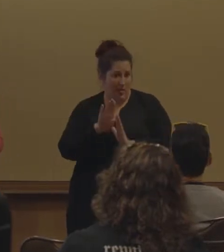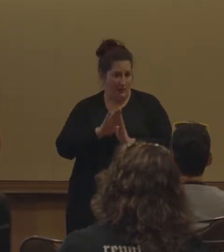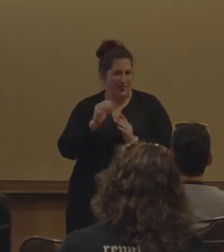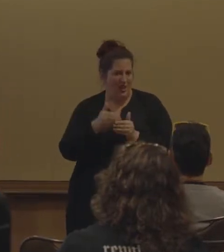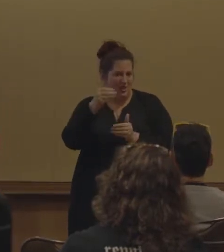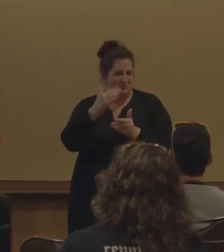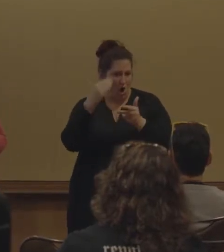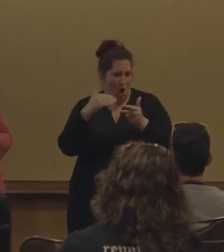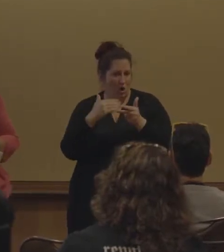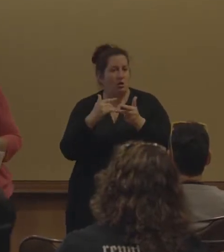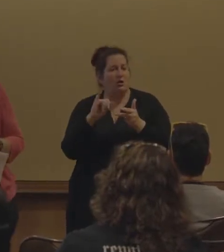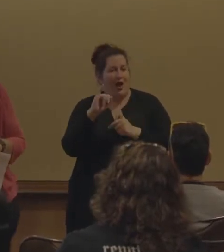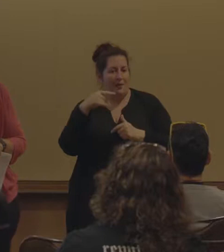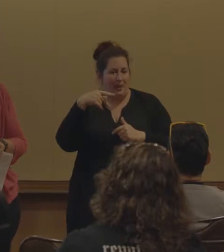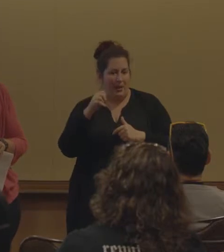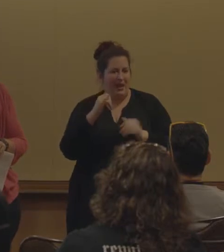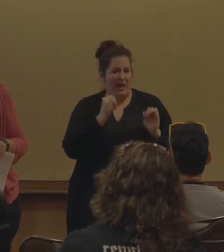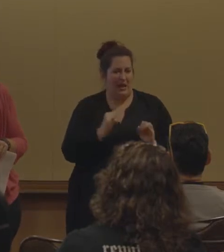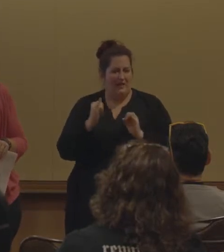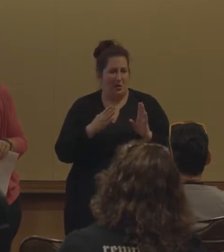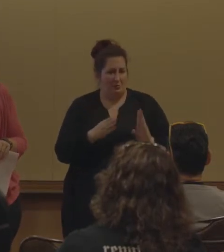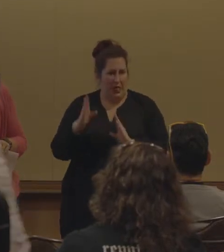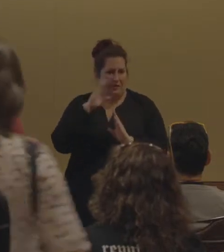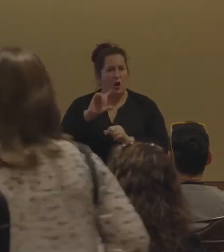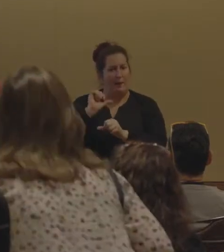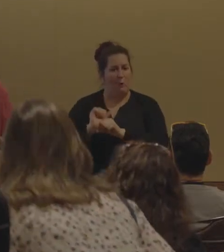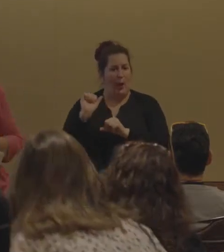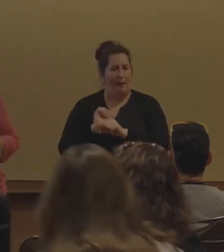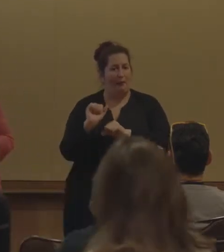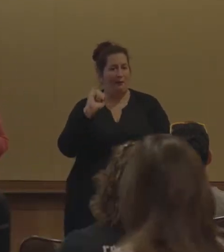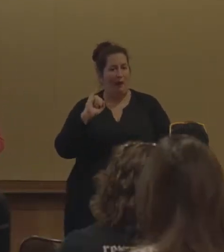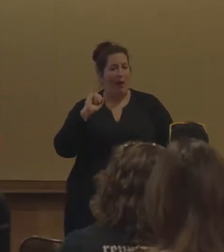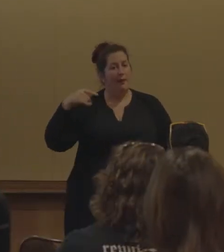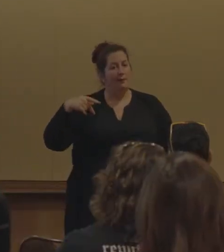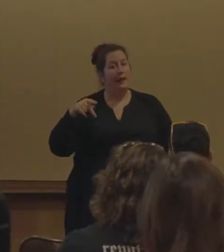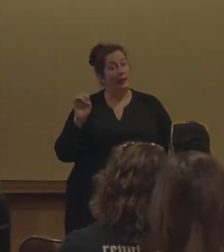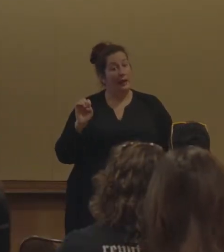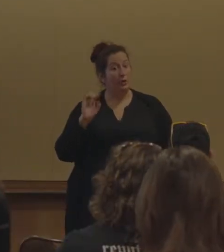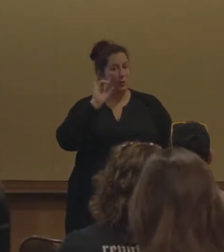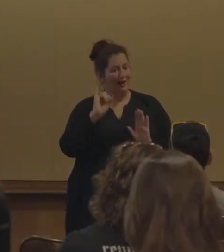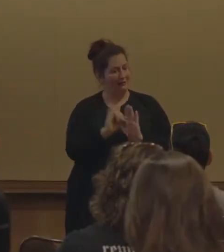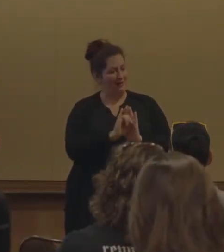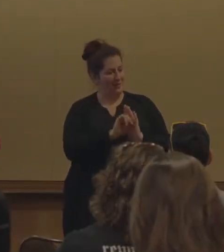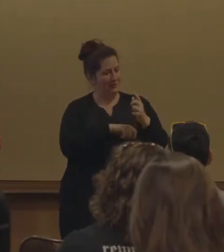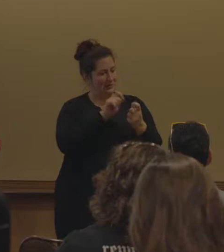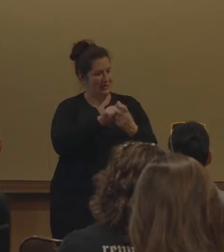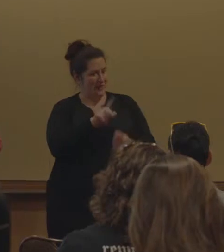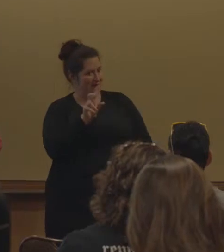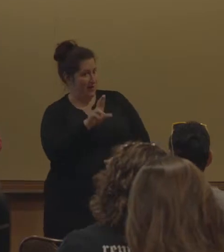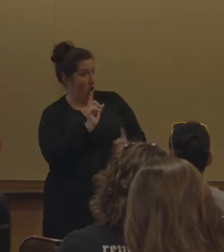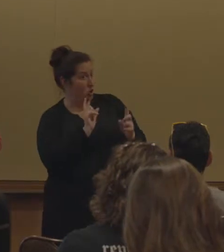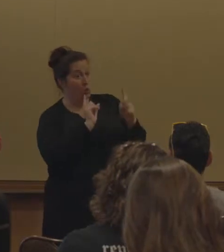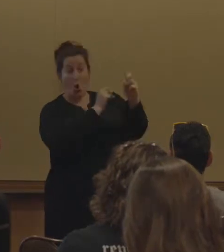next part. IPE is individualized plan for employment. The IPE is where it identifies that specific vocational